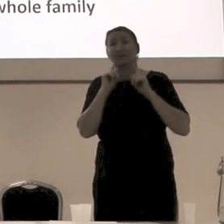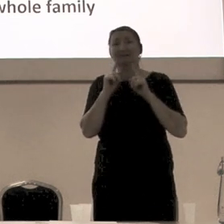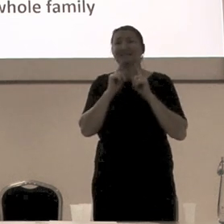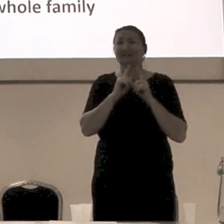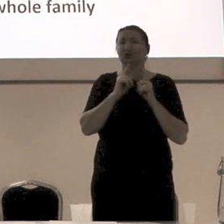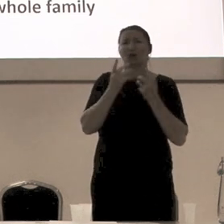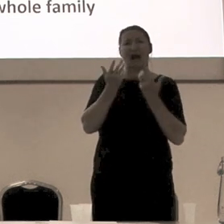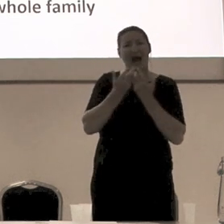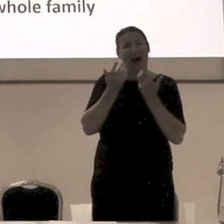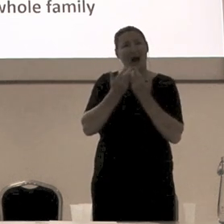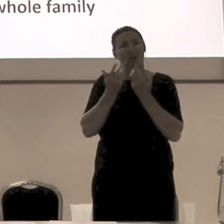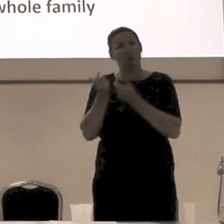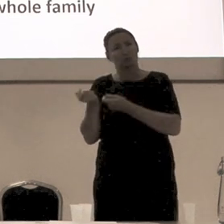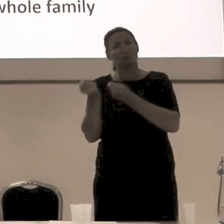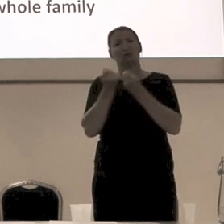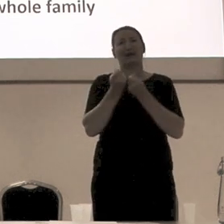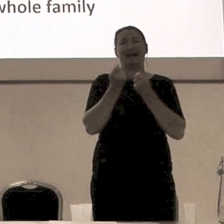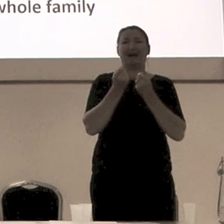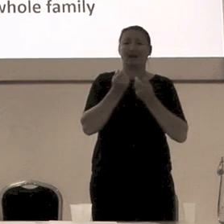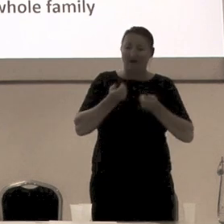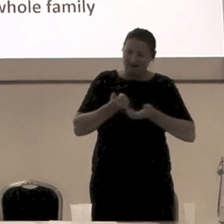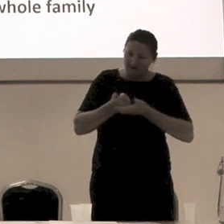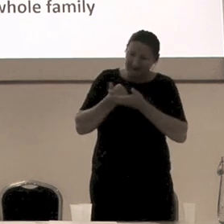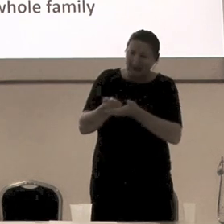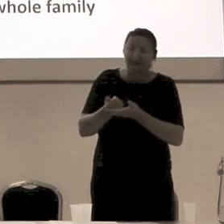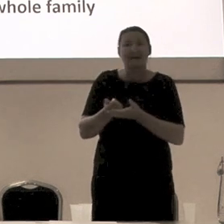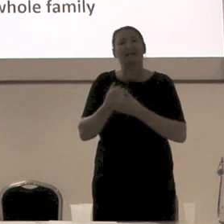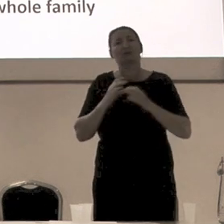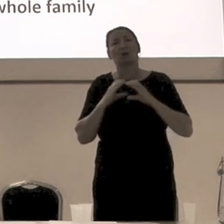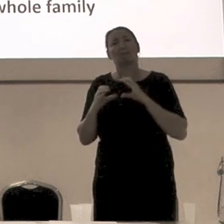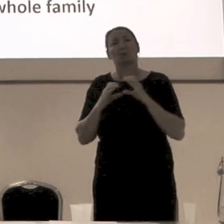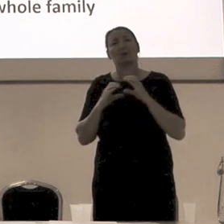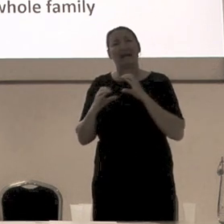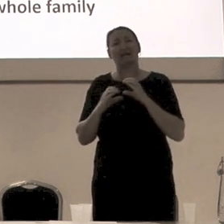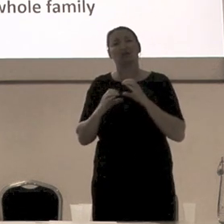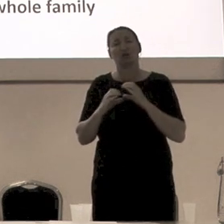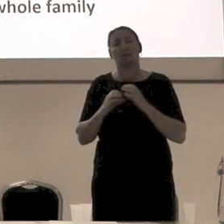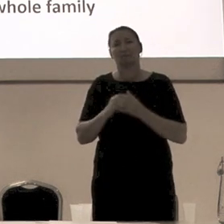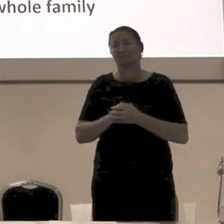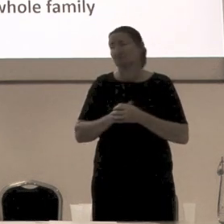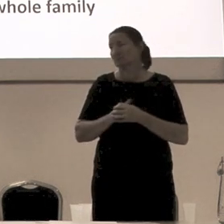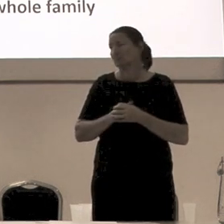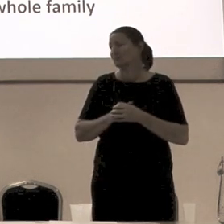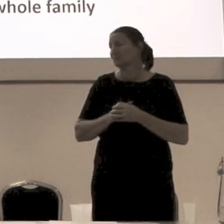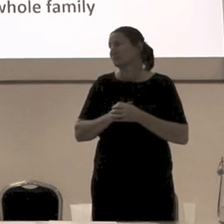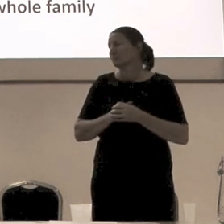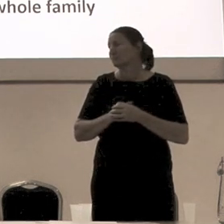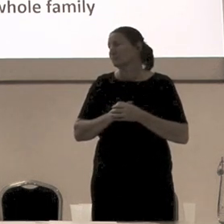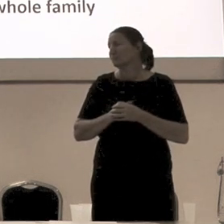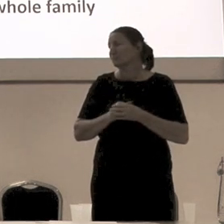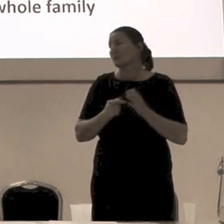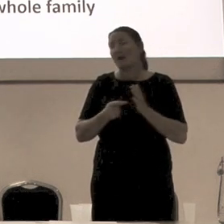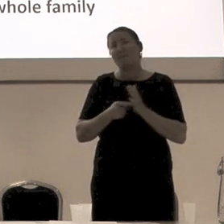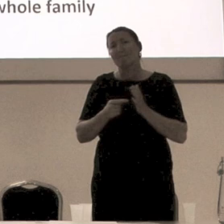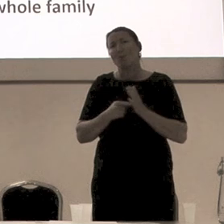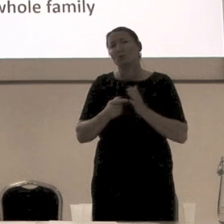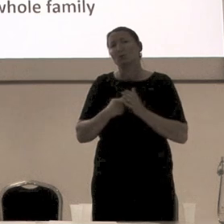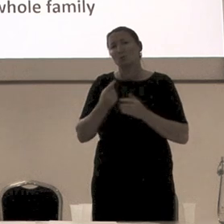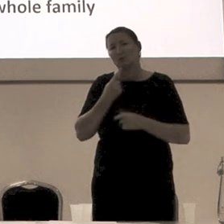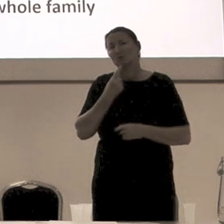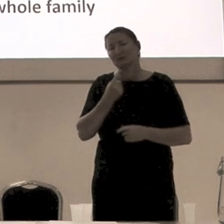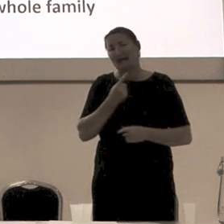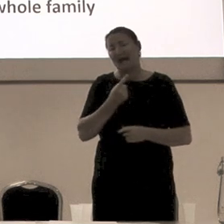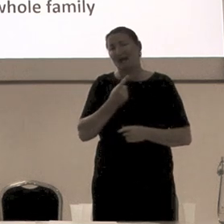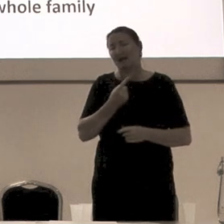facilitated communication for many of those children who have these labels is important. I'll come back to that, but it was an important point leading to what I